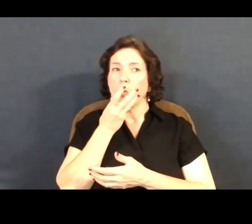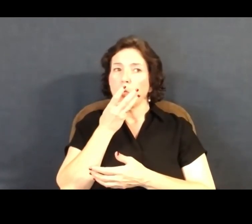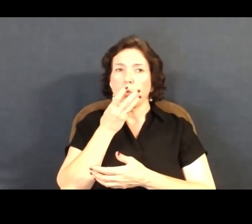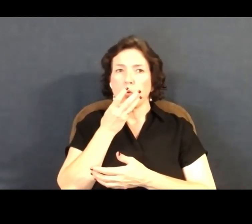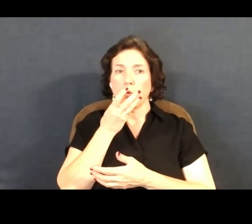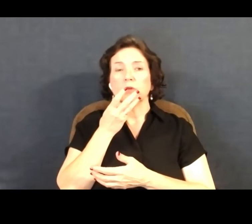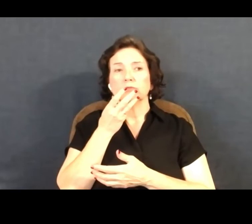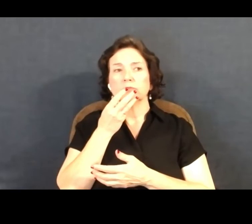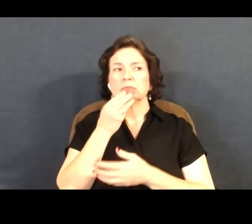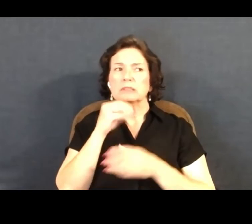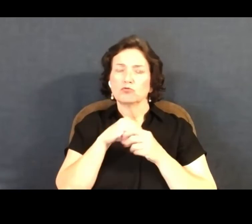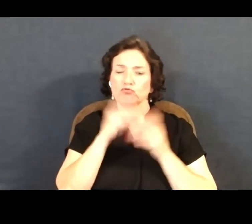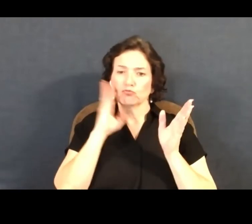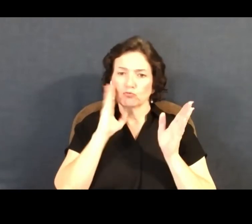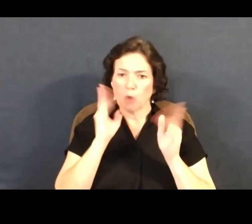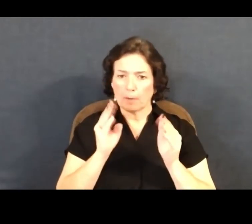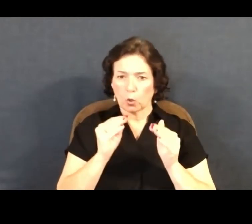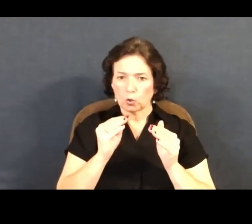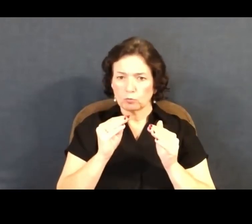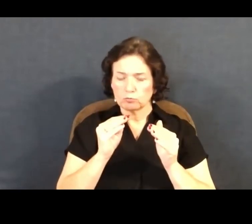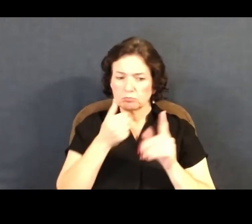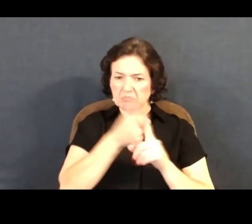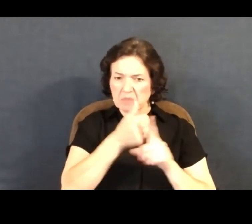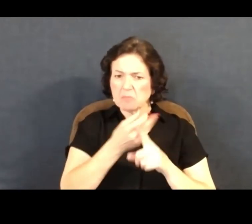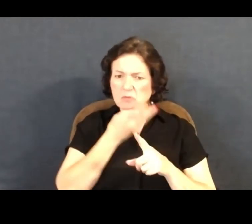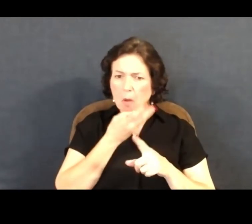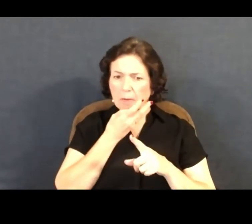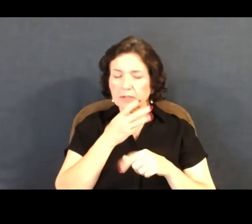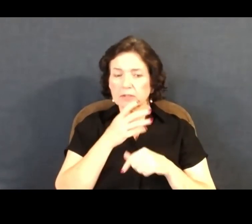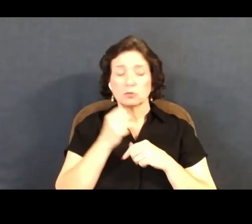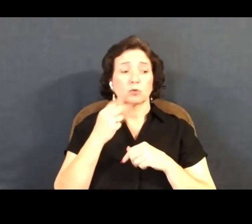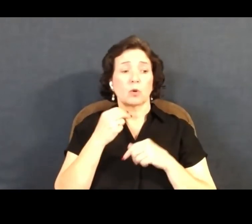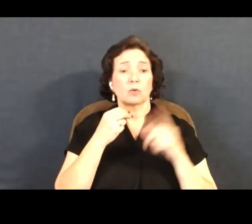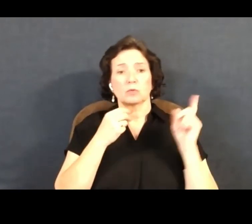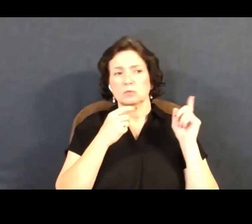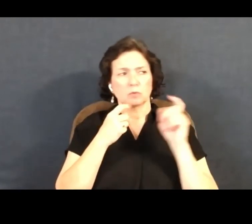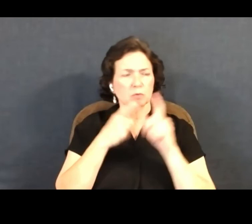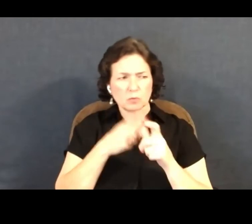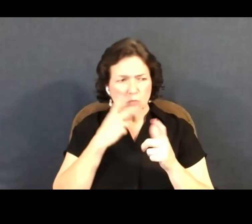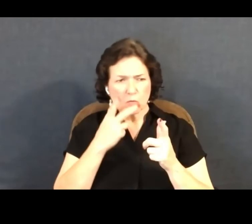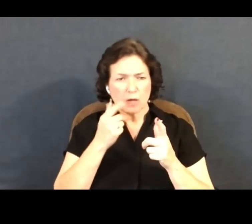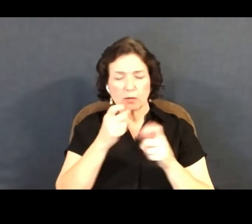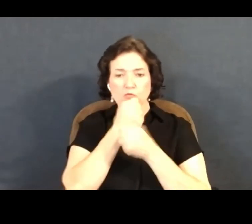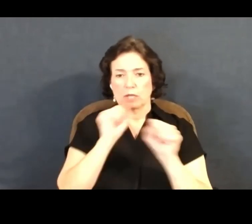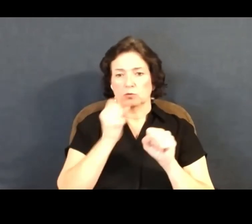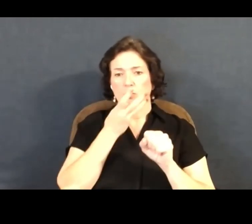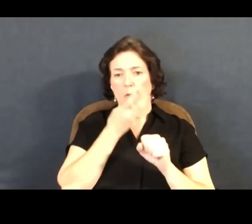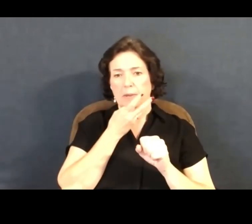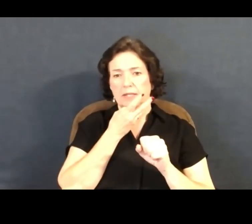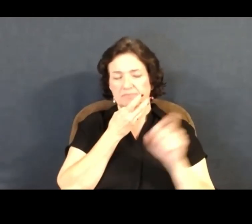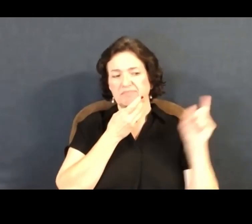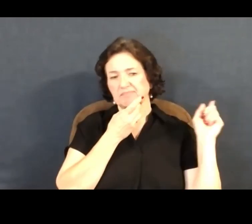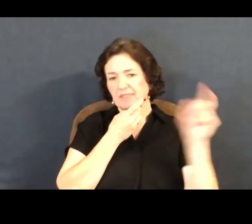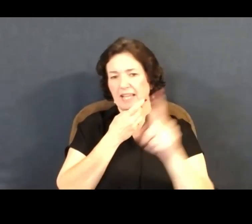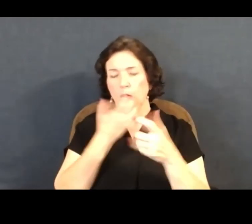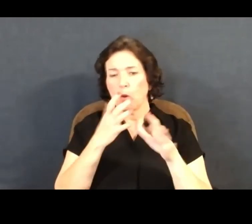distress. And Ike at this point had made it into the living room and was running toward the kitchen to see what he could do to rescue those strawberries, because he didn't